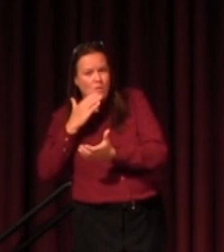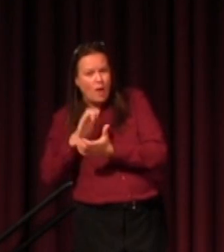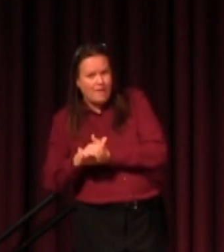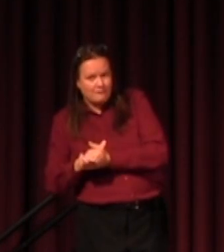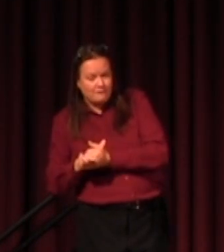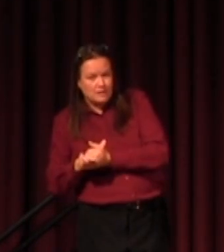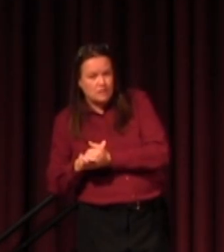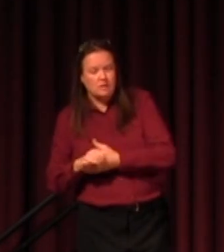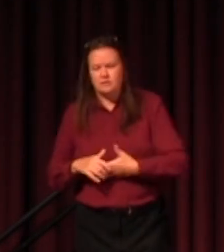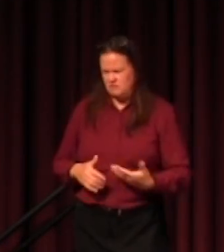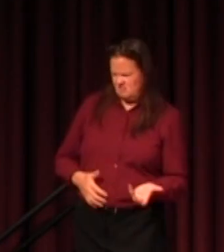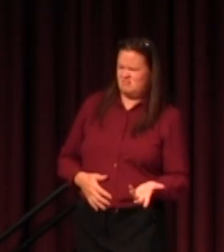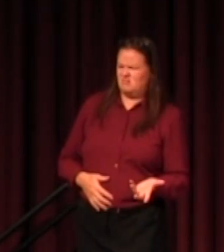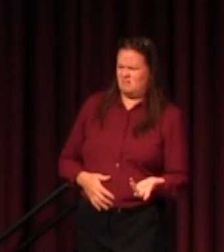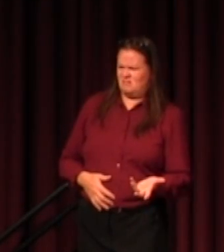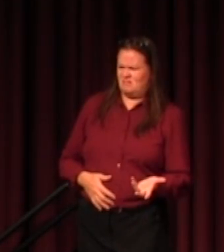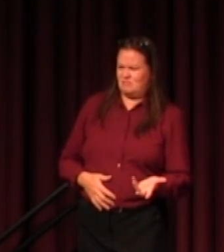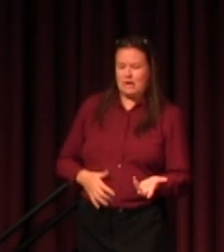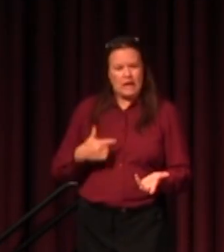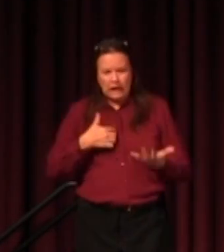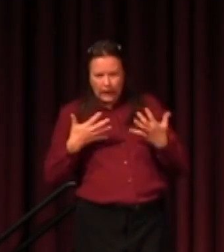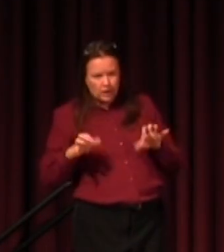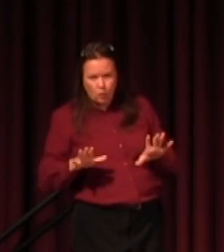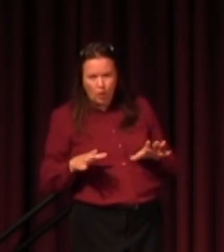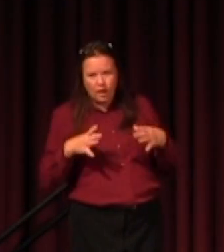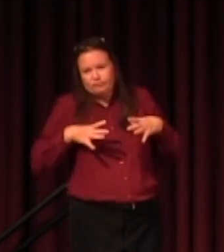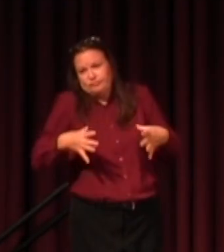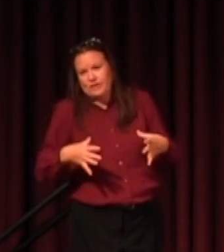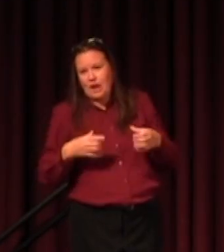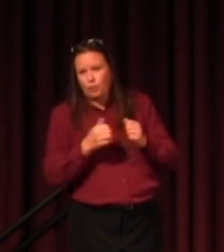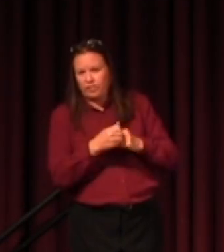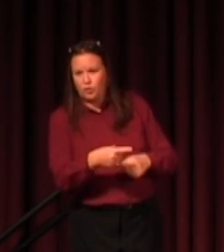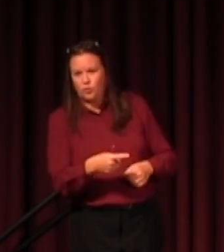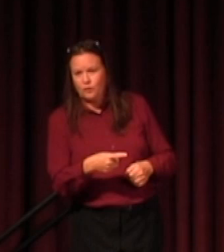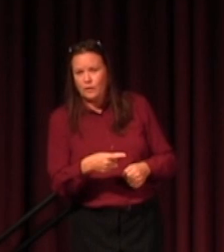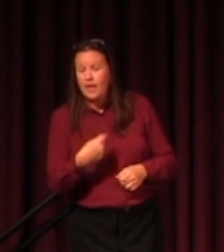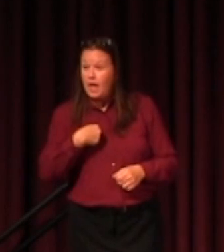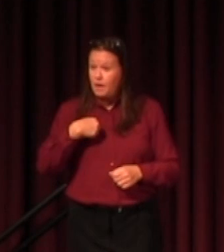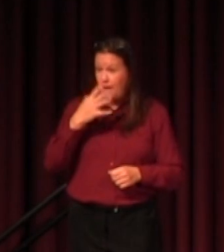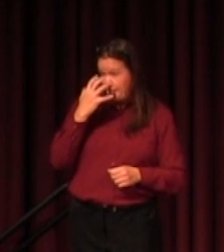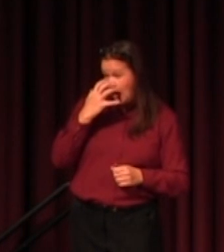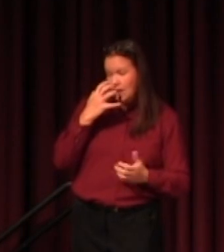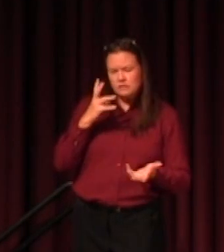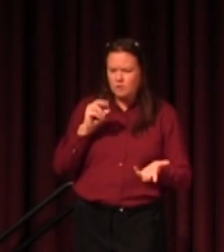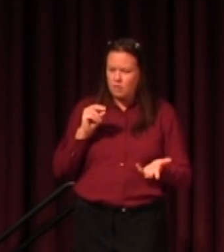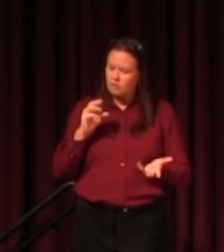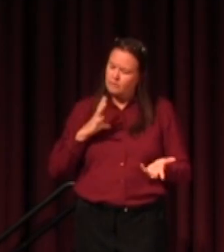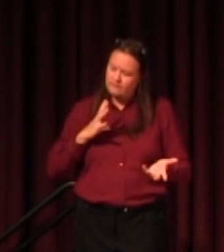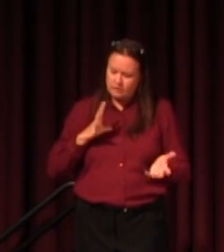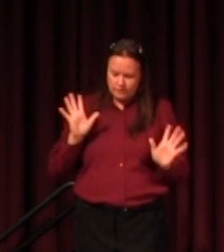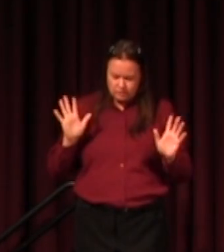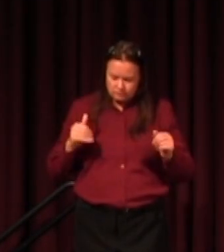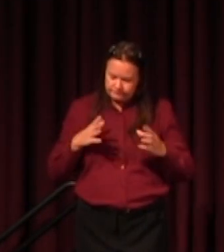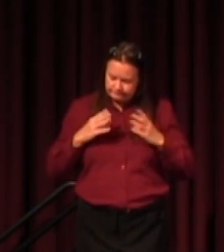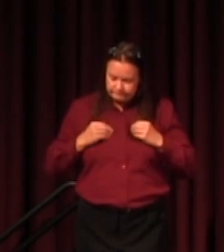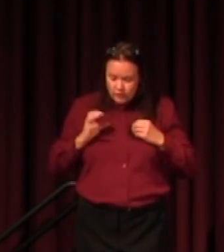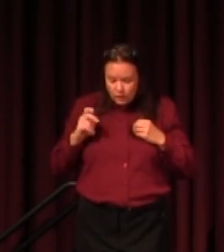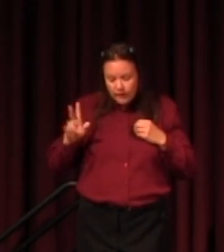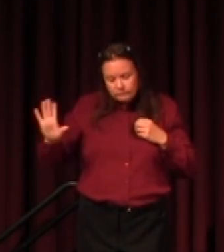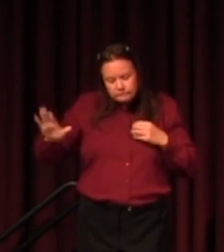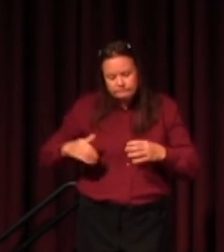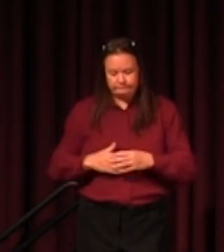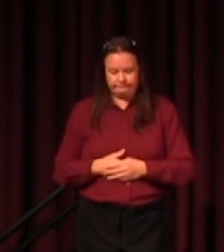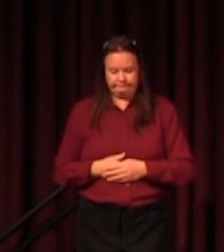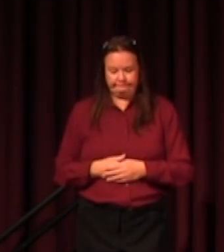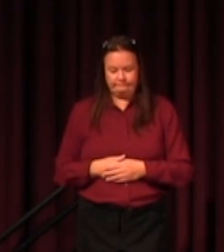Different system, functions differently. Am I bitter? No, I'm fine. I'm fine, I'm okay.